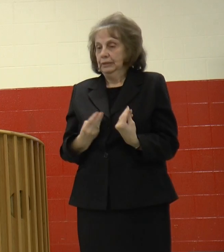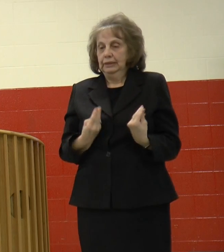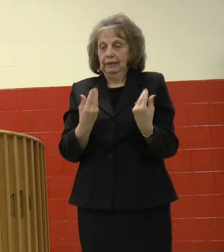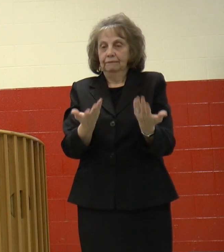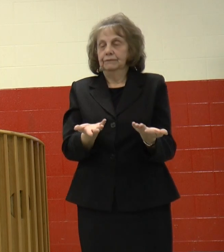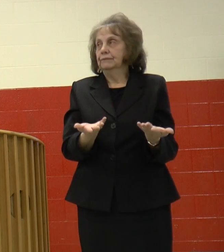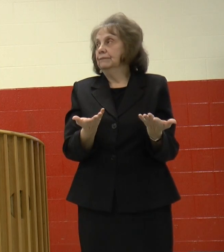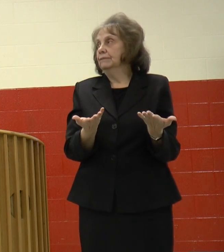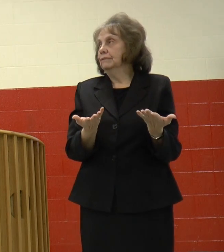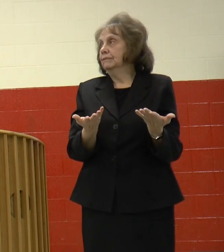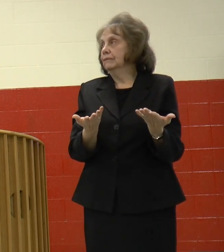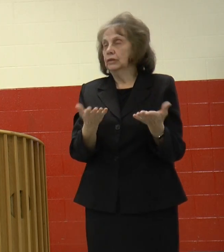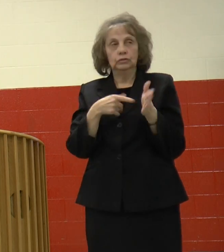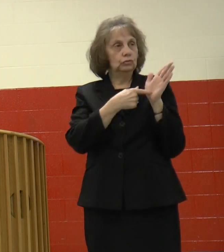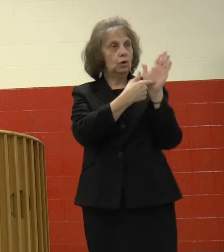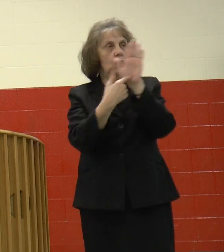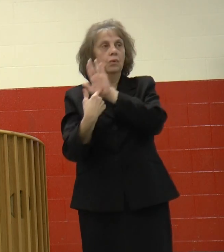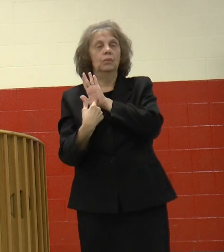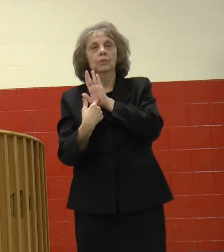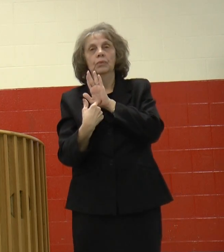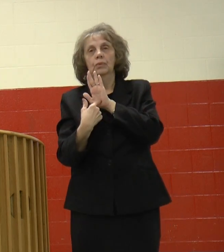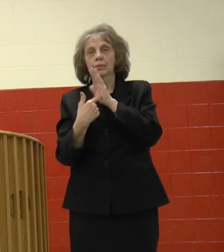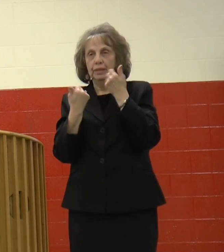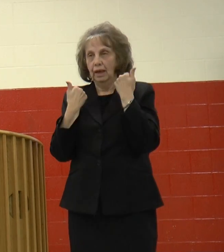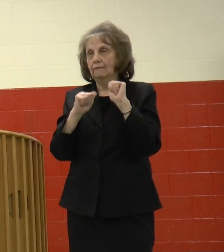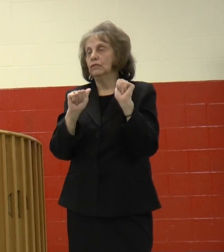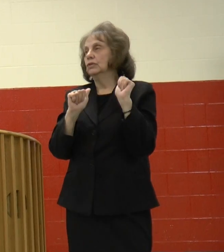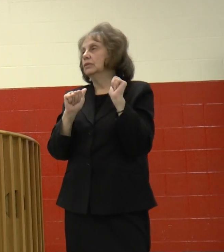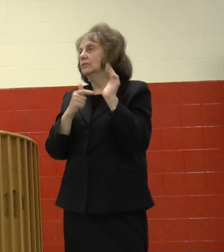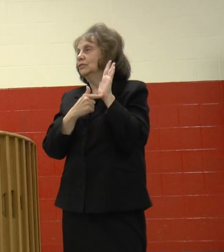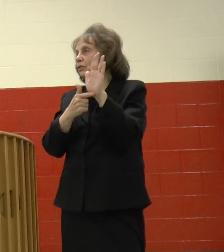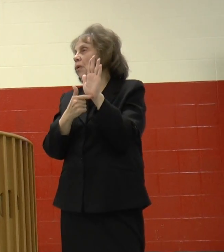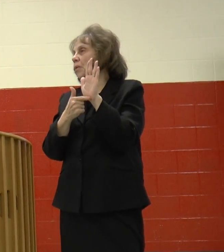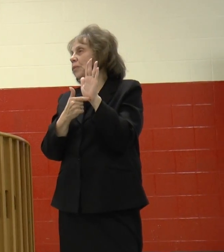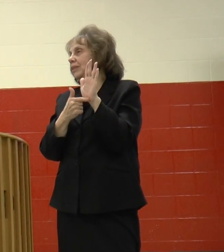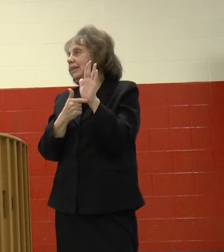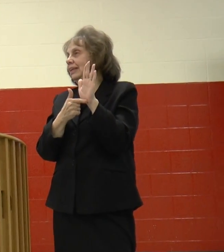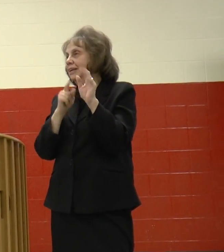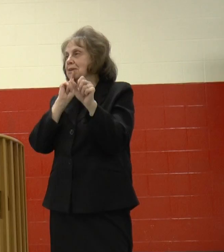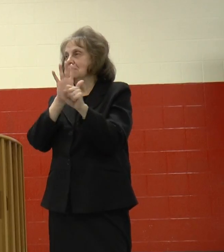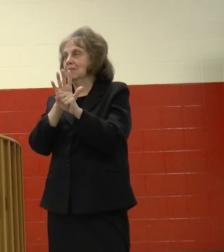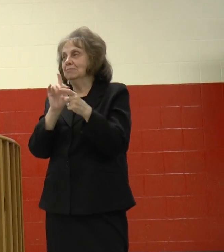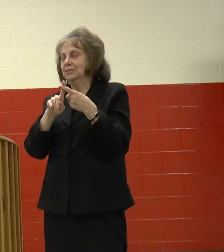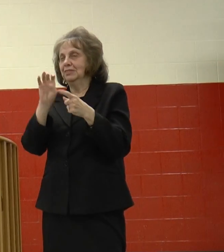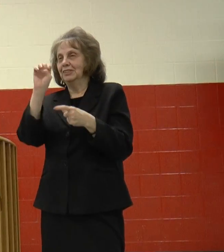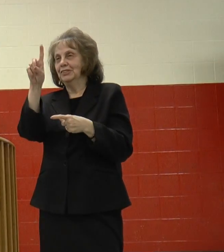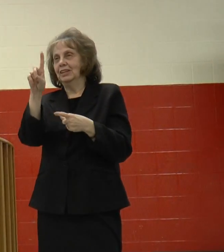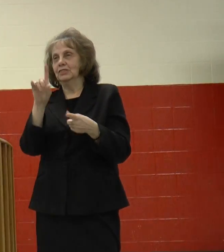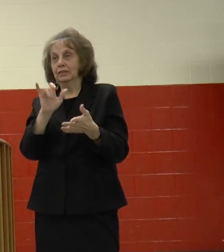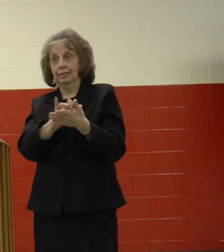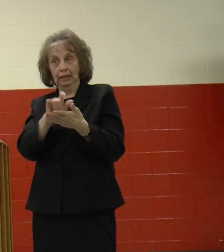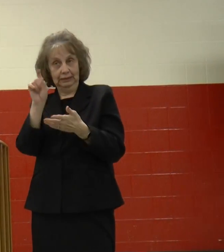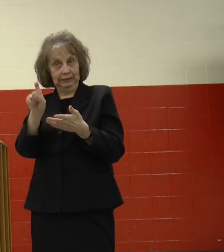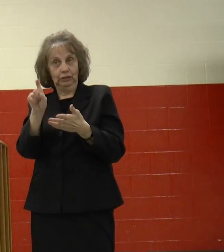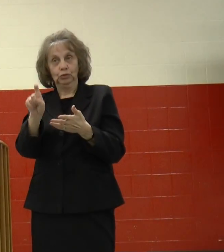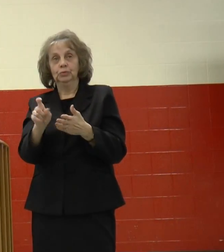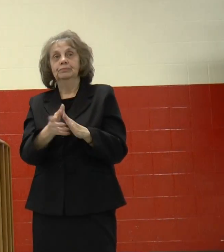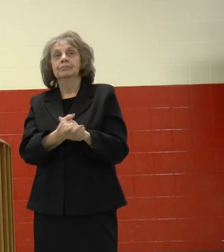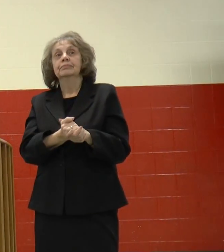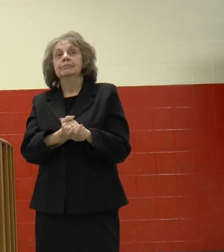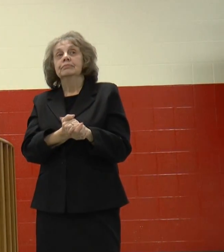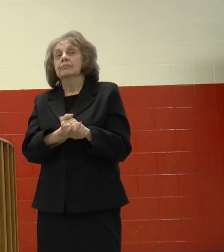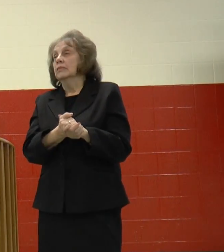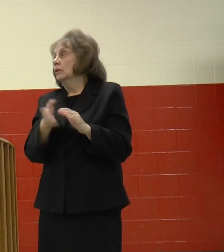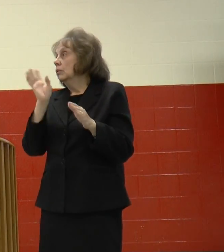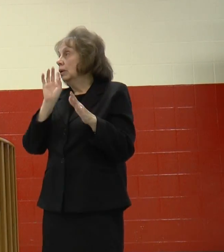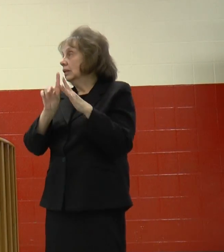the to show the effort and the commitment to education that they need to. And we're going